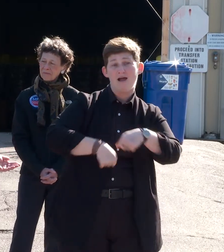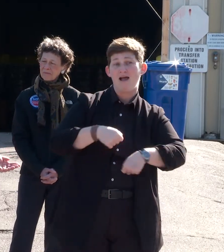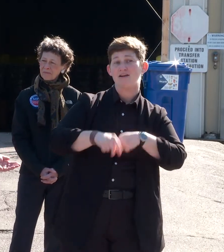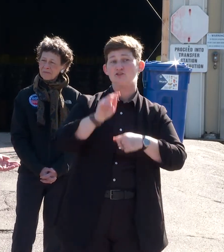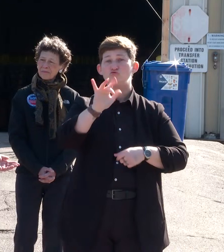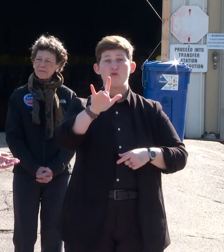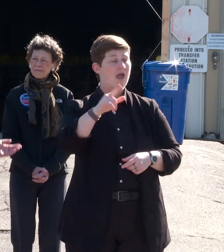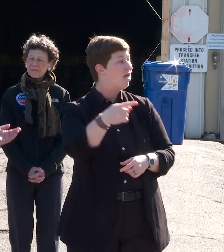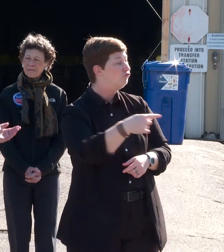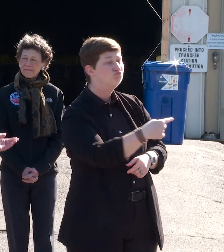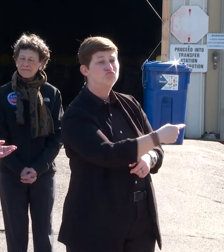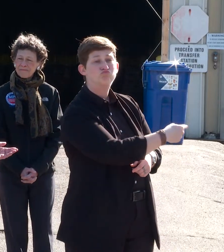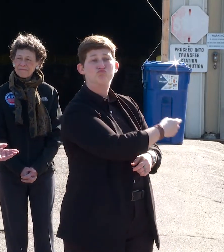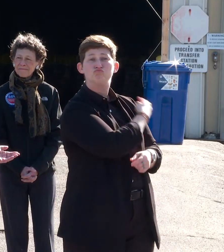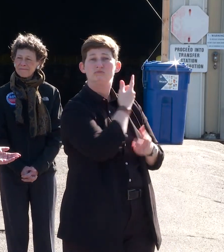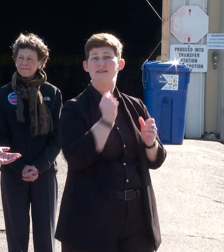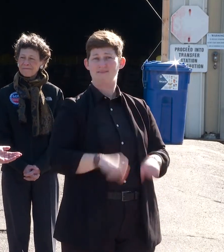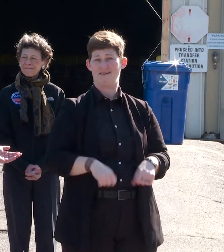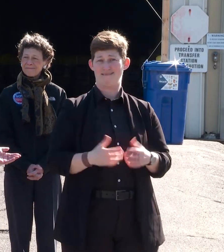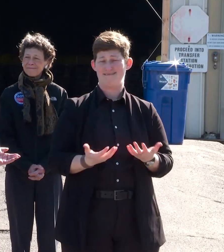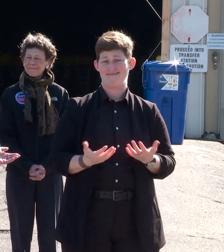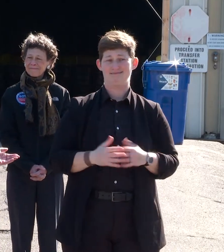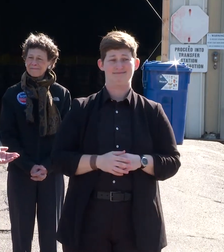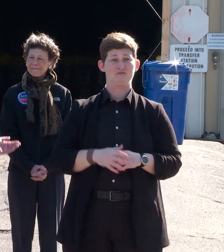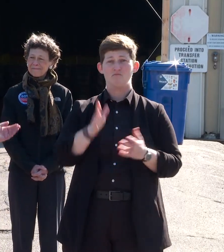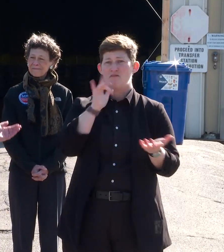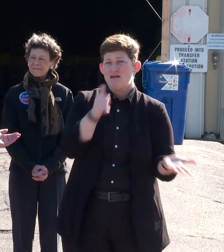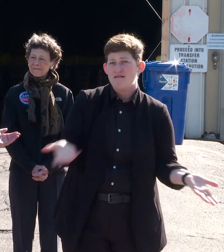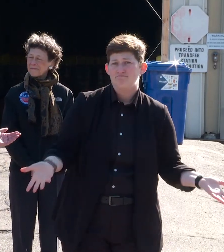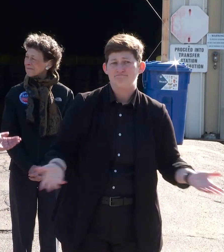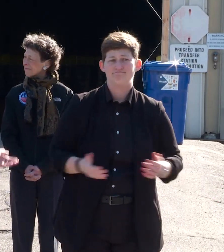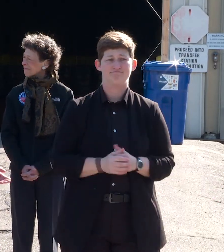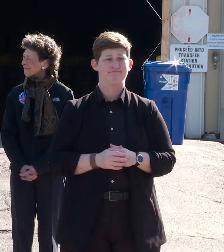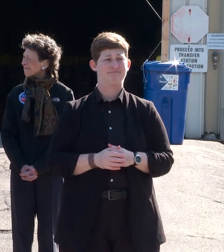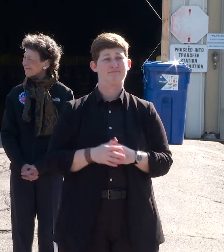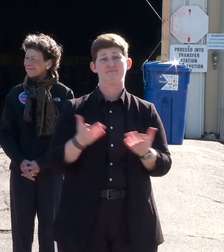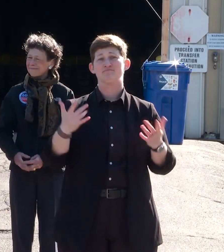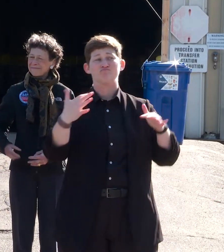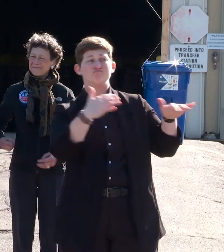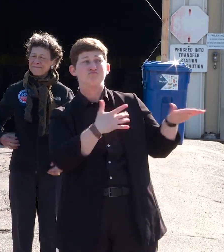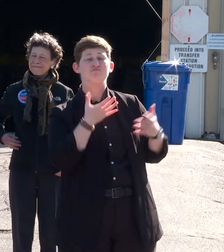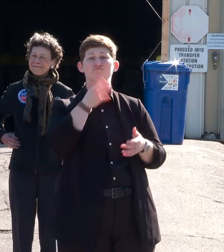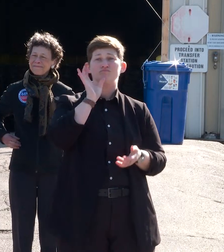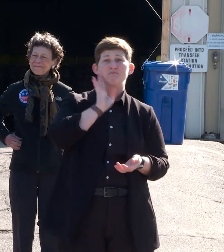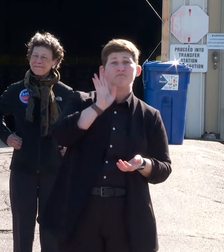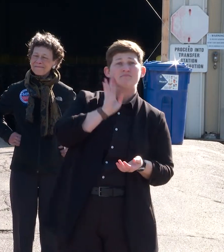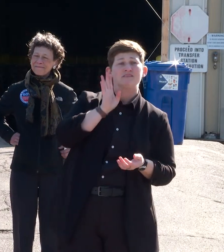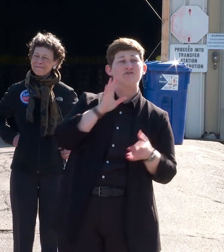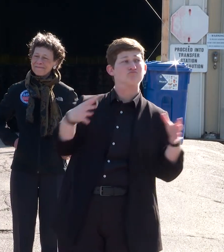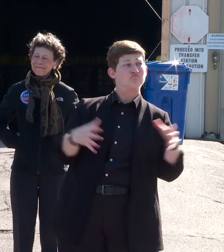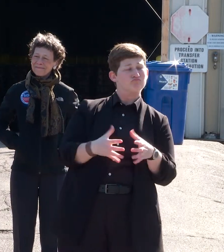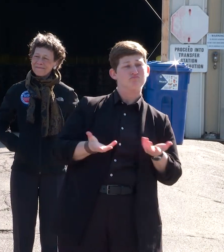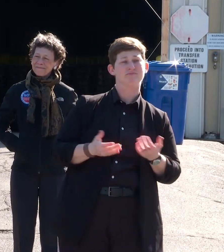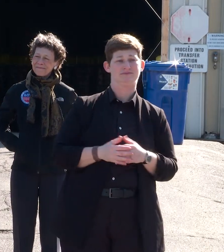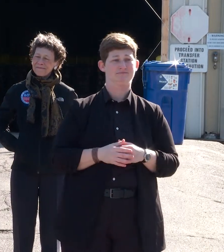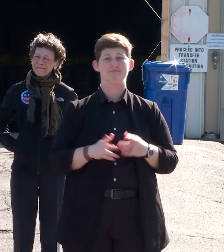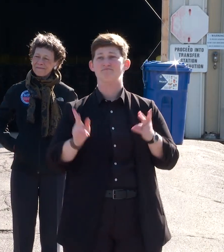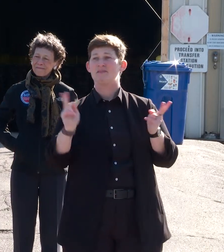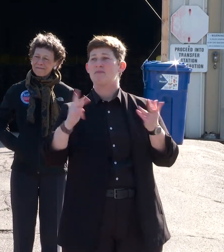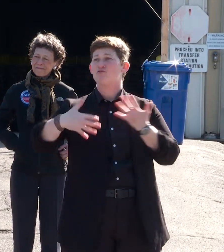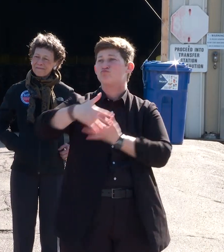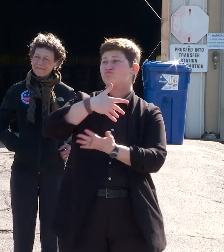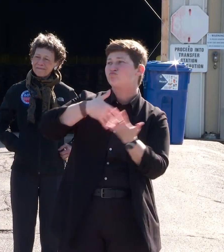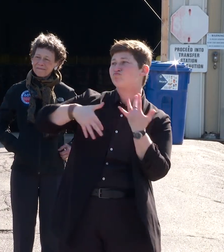at 26th Avenue, you can go over to Broken Clock Brewery, have a beer, and be able to come on back